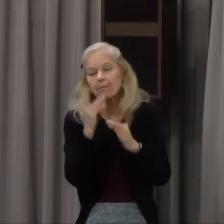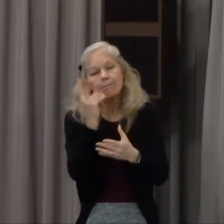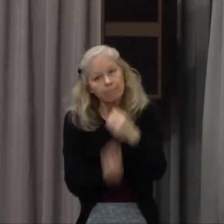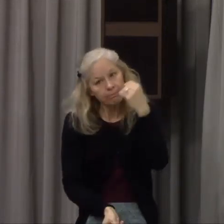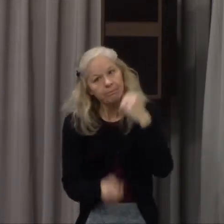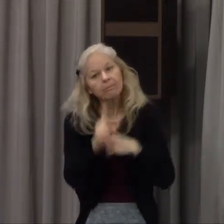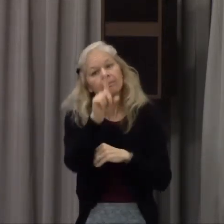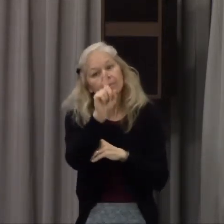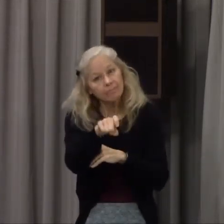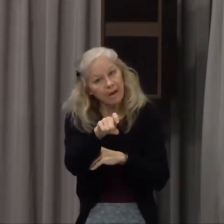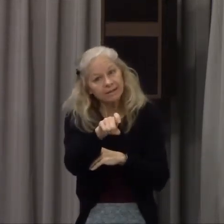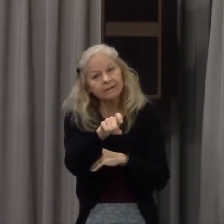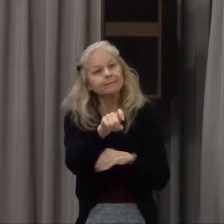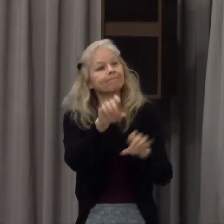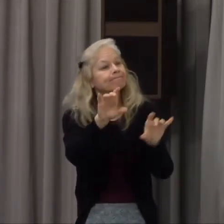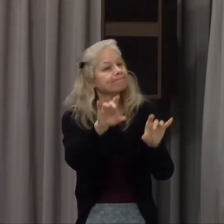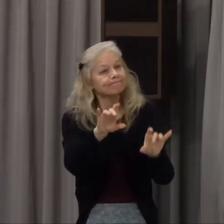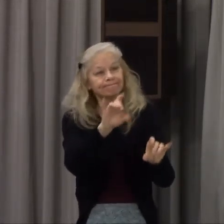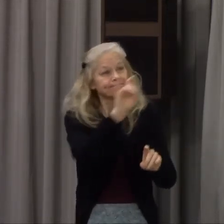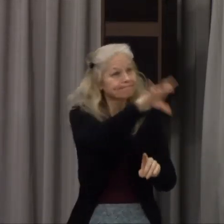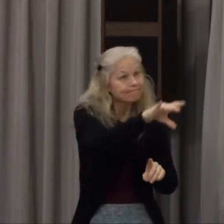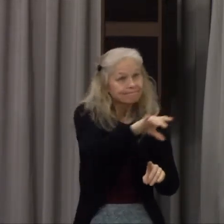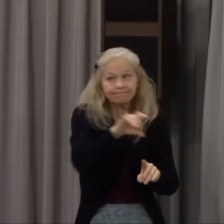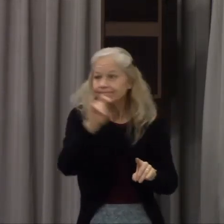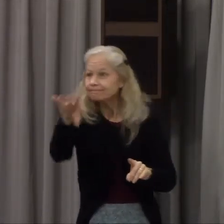And we have to let God be God, amen? Mm-hmm.